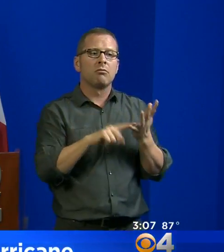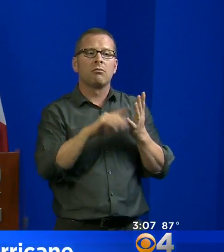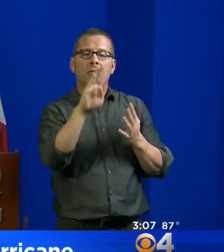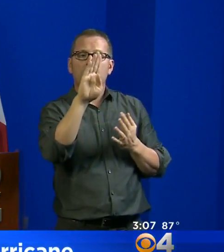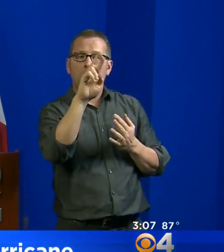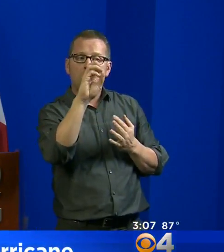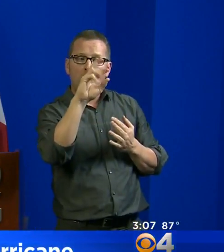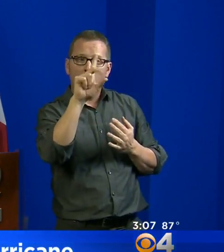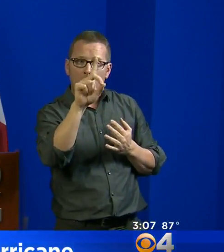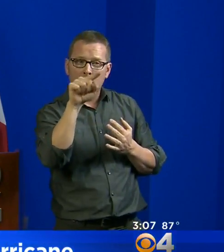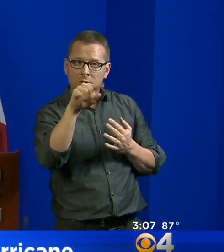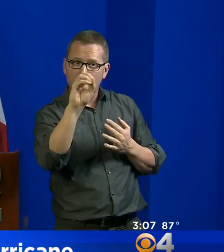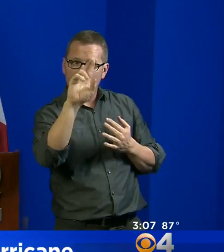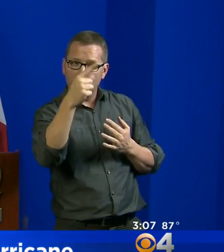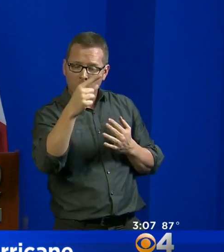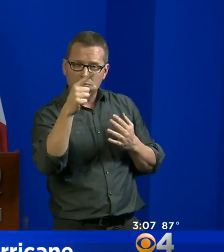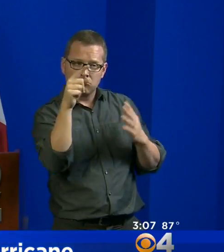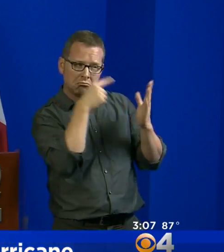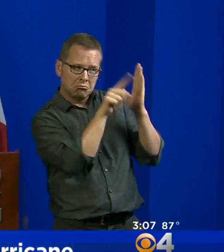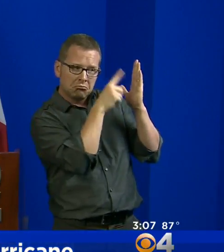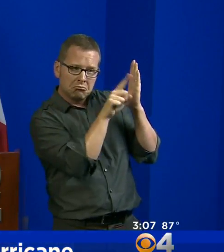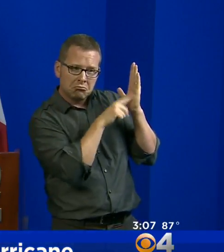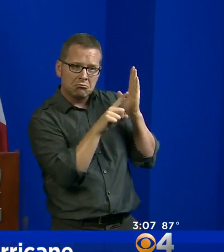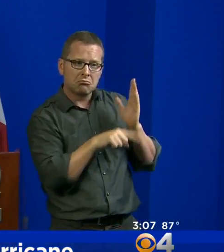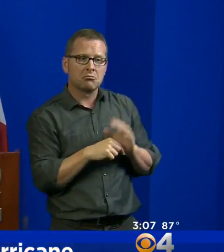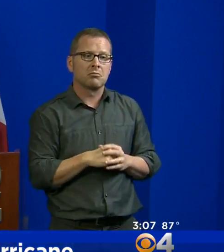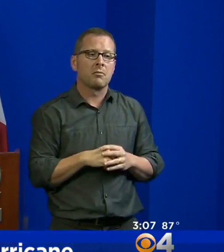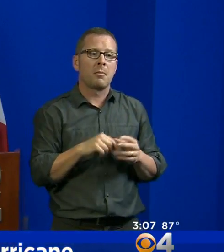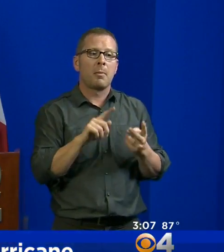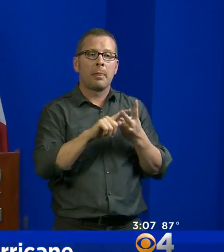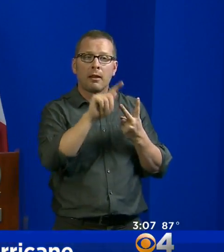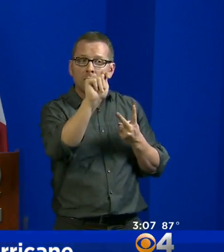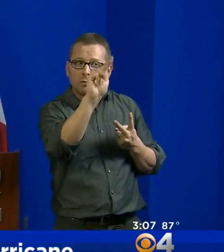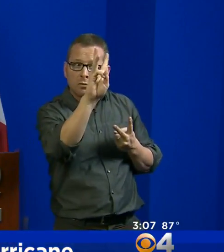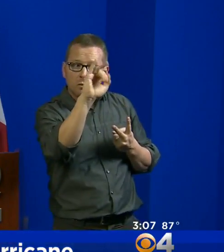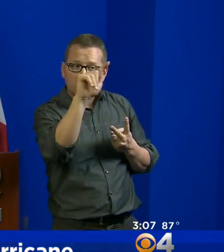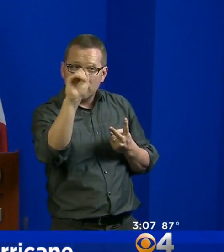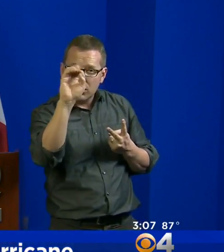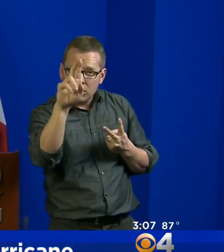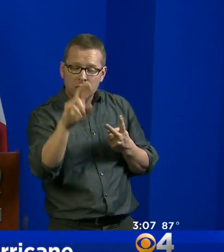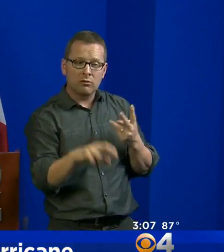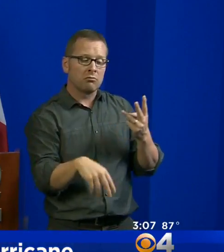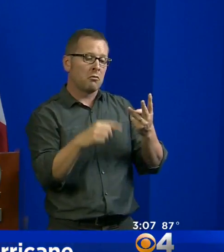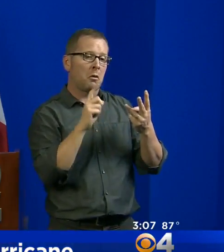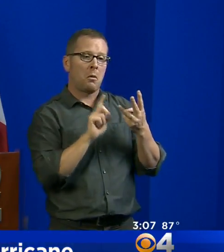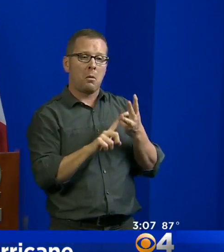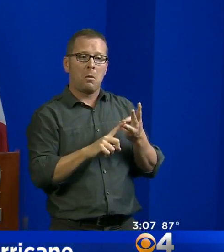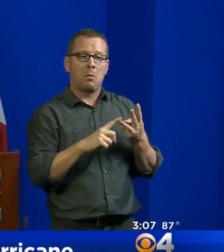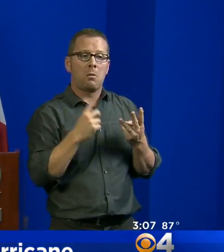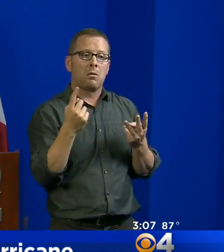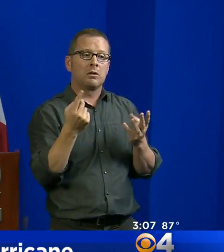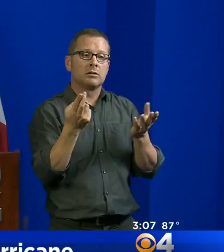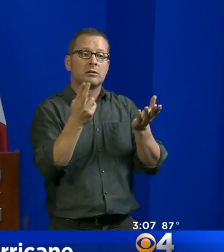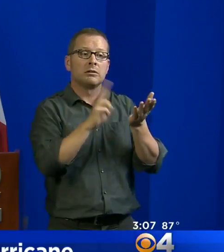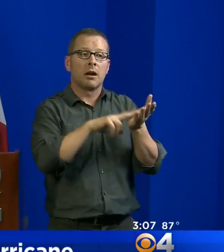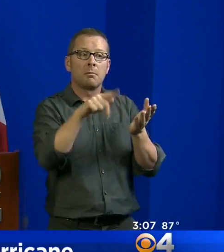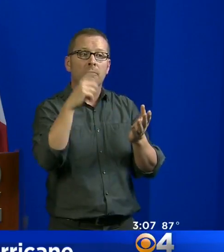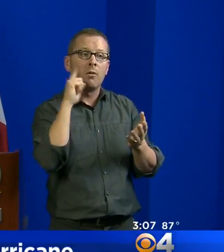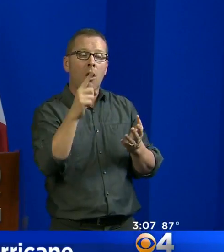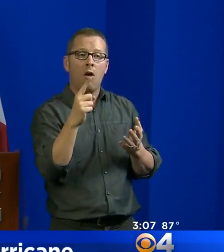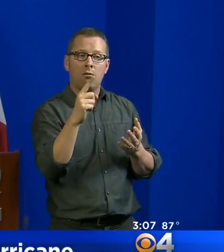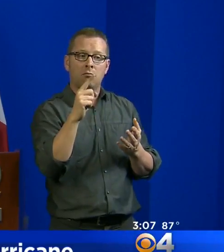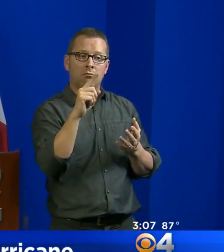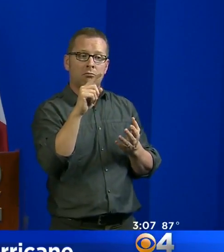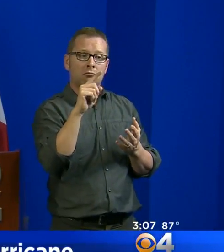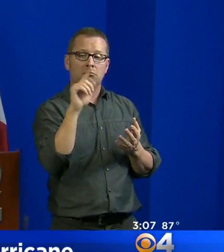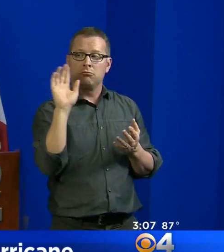our Alert Broward text messaging system. And you can like us on Facebook and keep apprised of information at Facebook